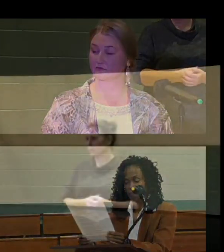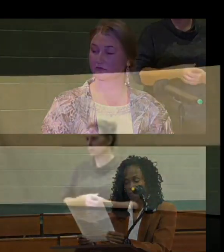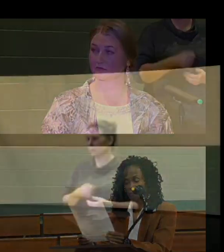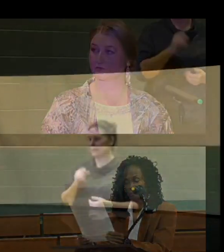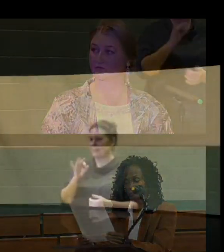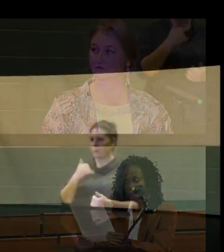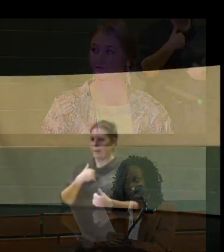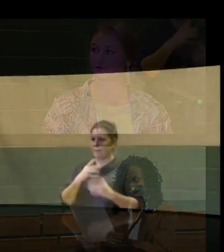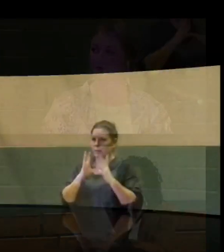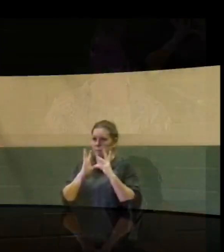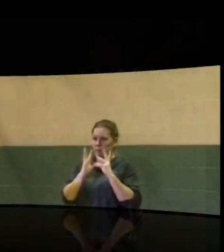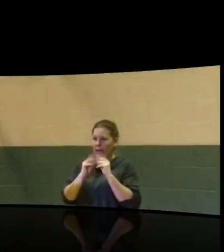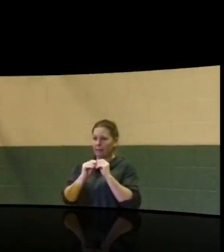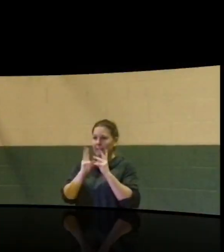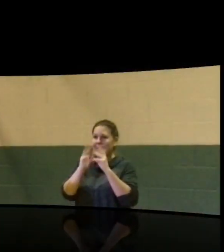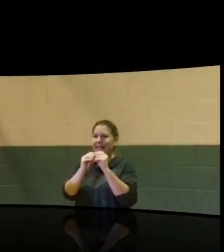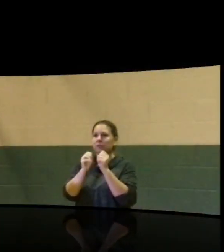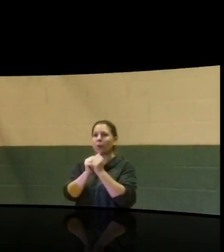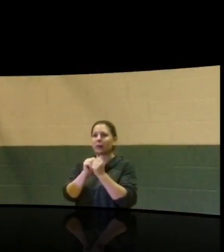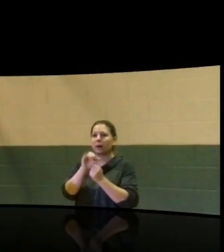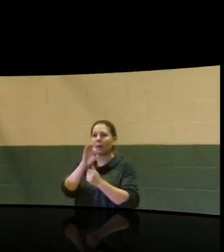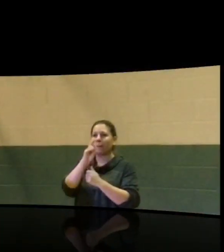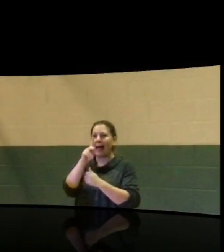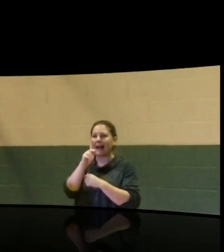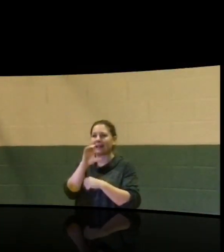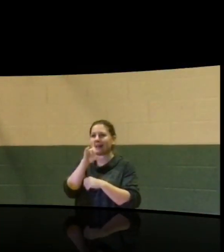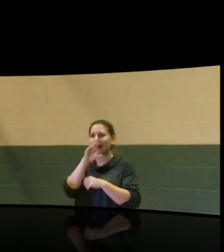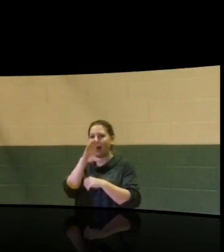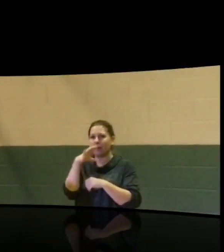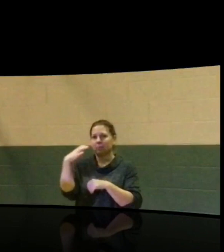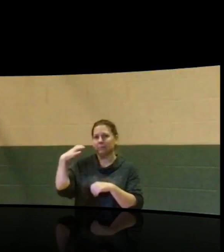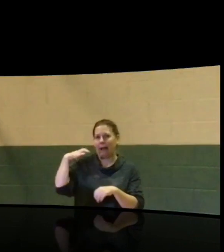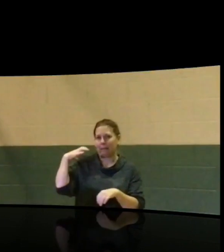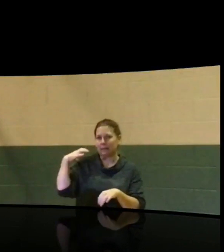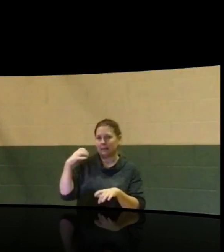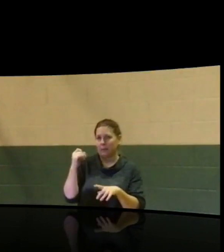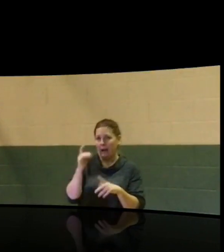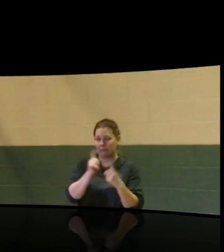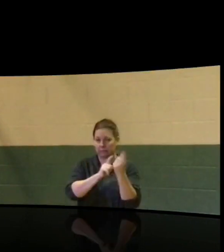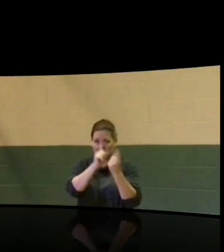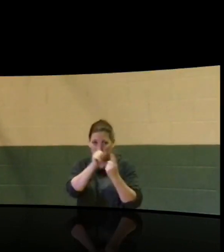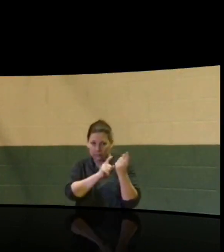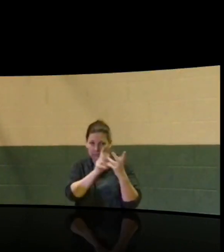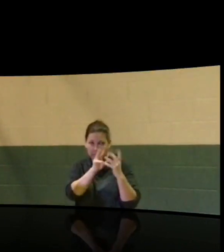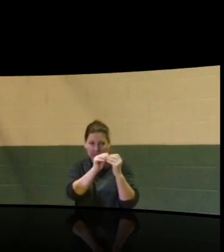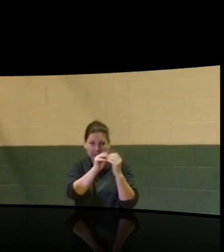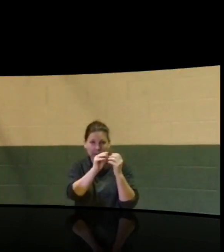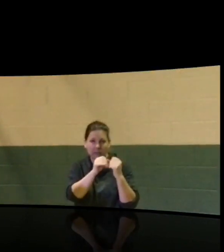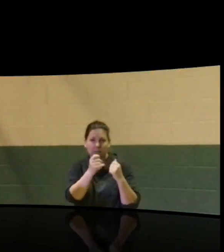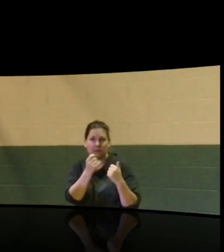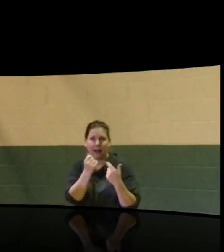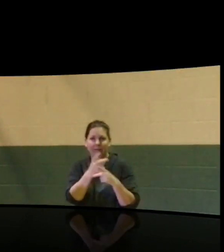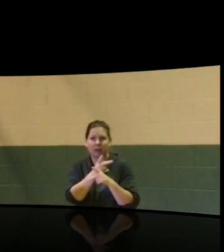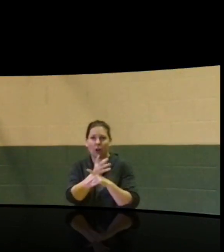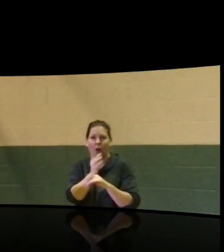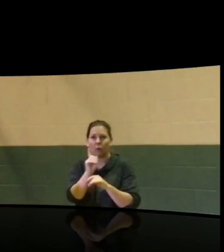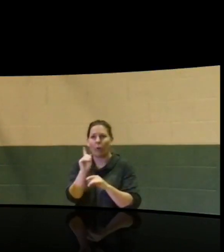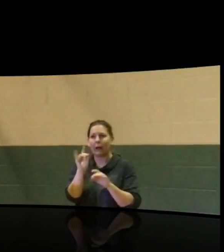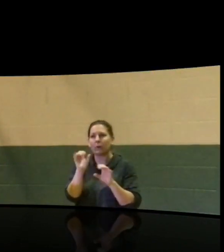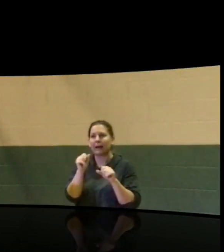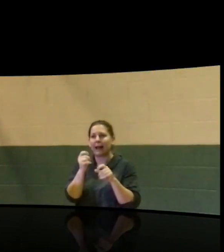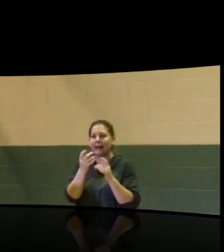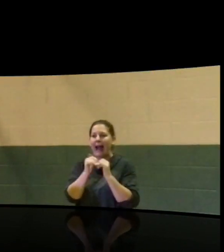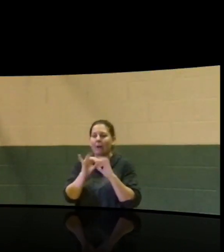with block club captains to begin to see where that bridging can happen.